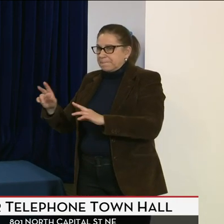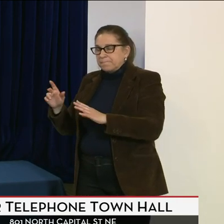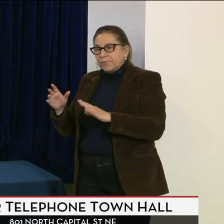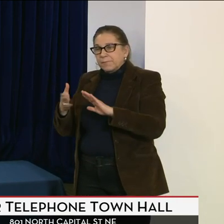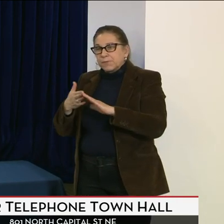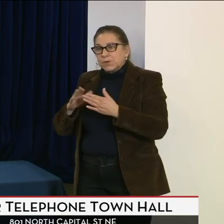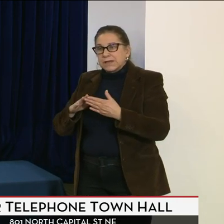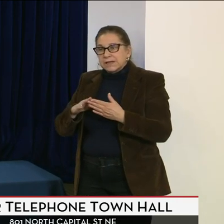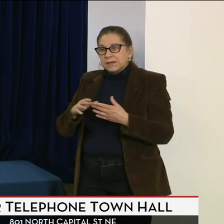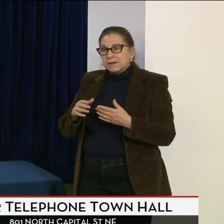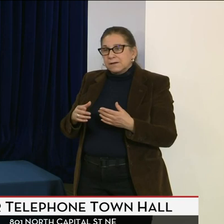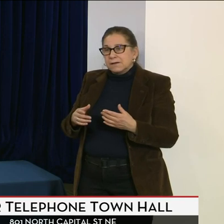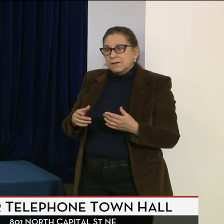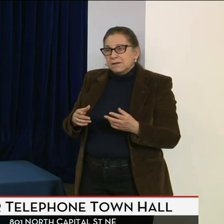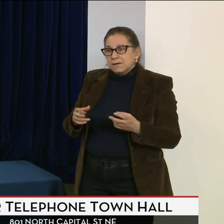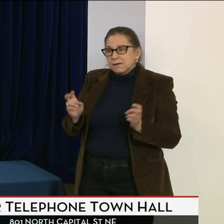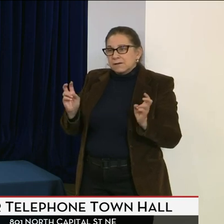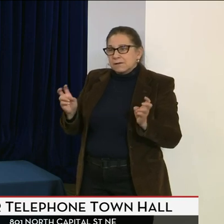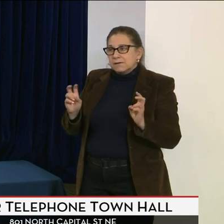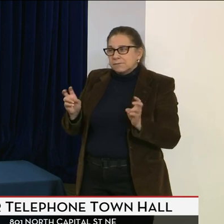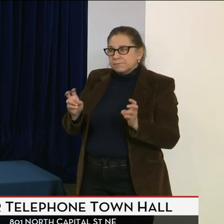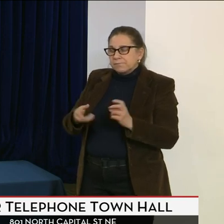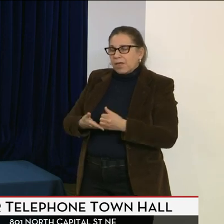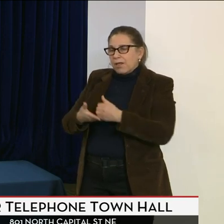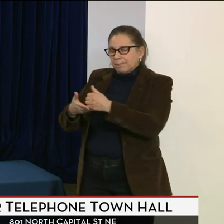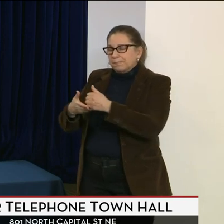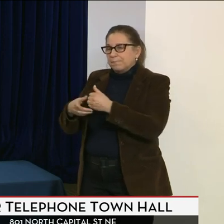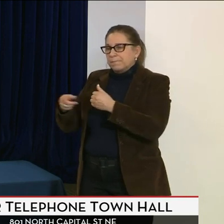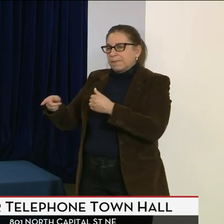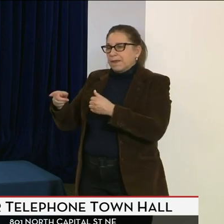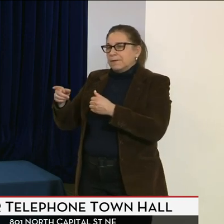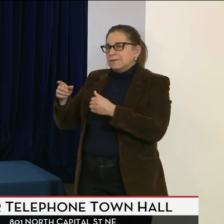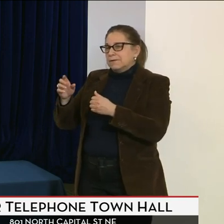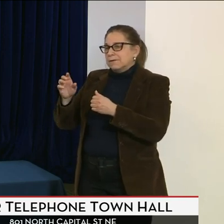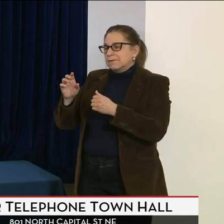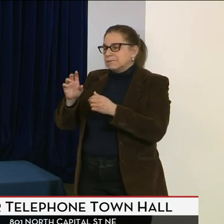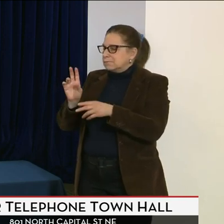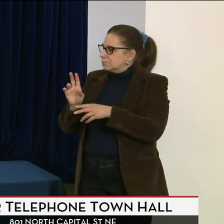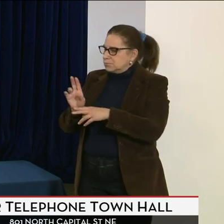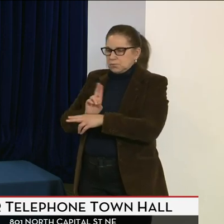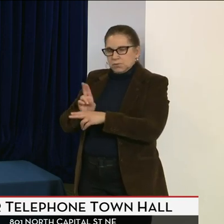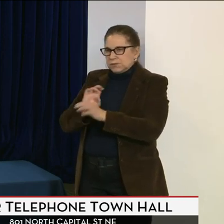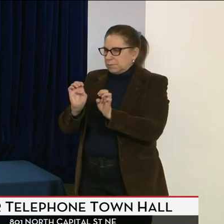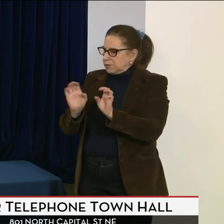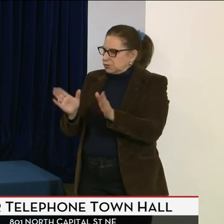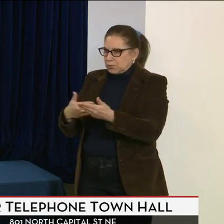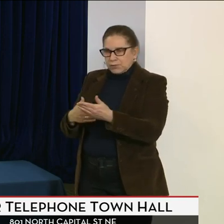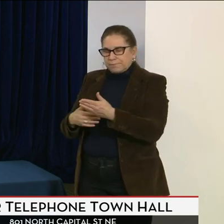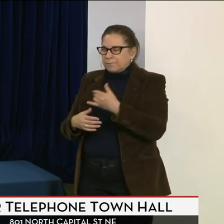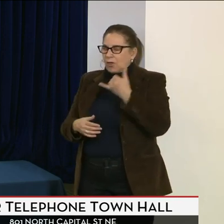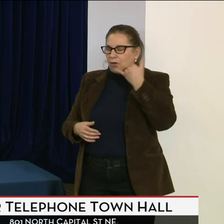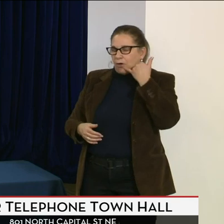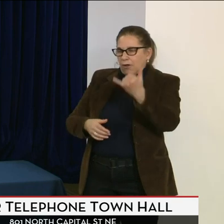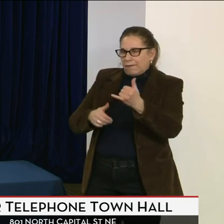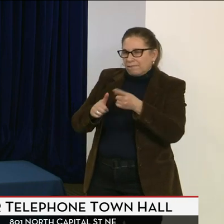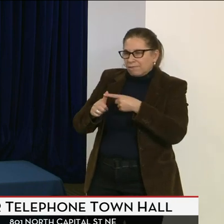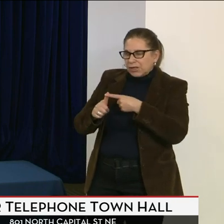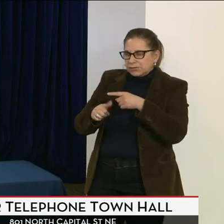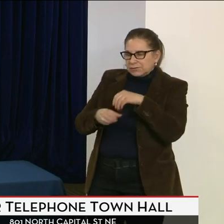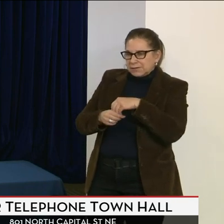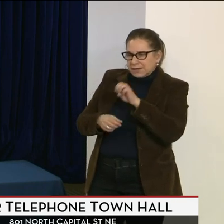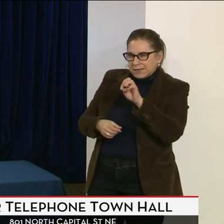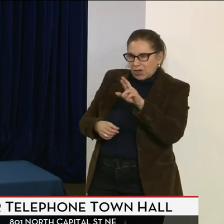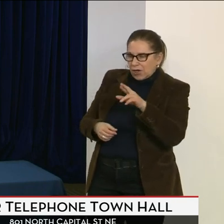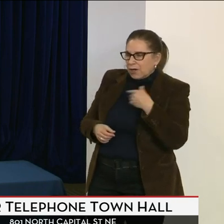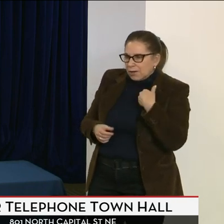and ED volumes by calling ahead to their healthcare providers, getting advice from their healthcare providers, and using